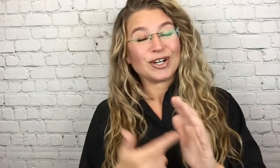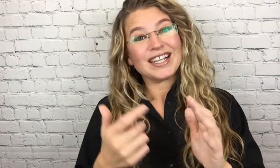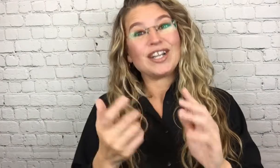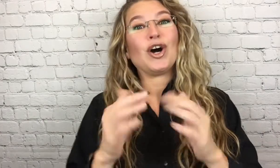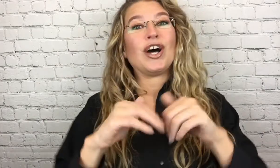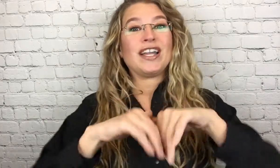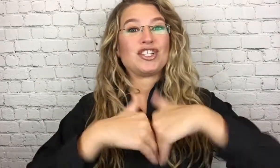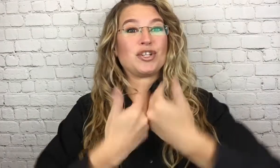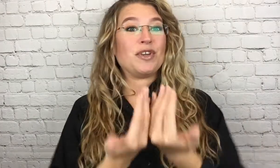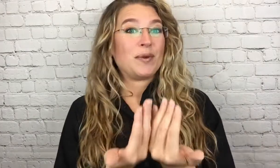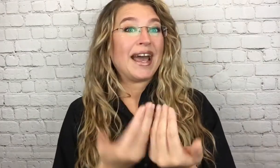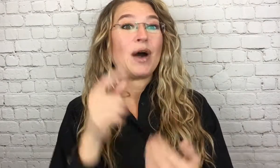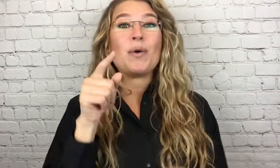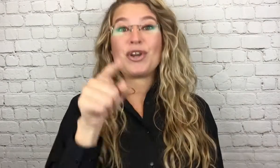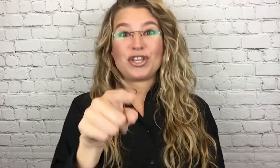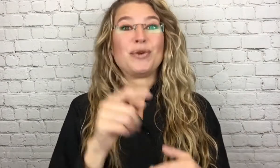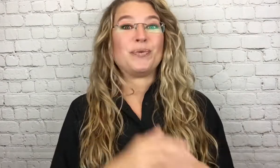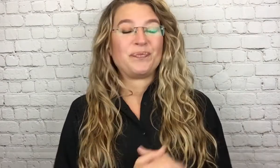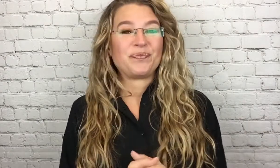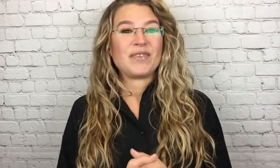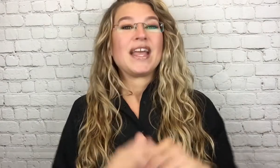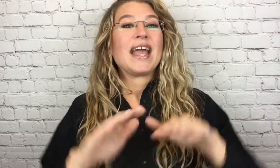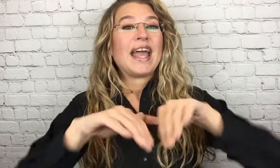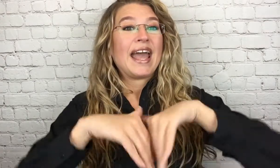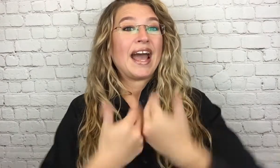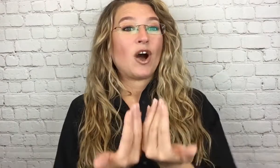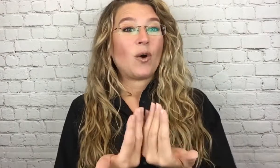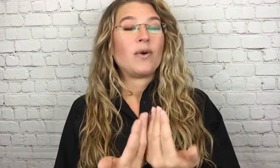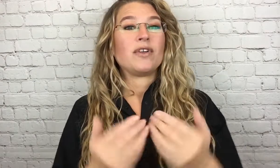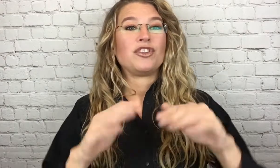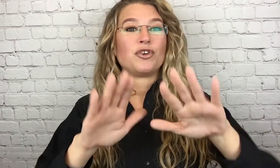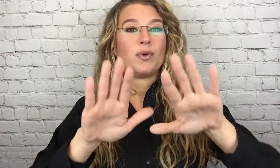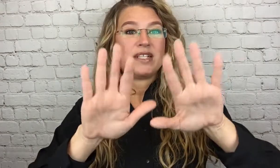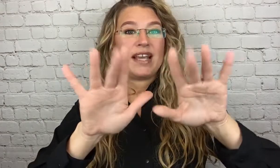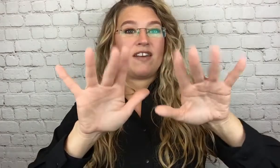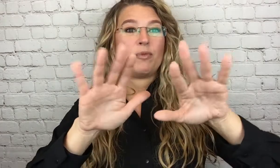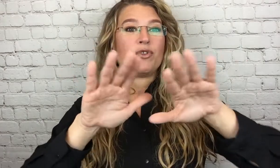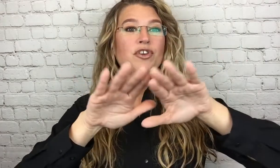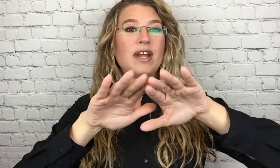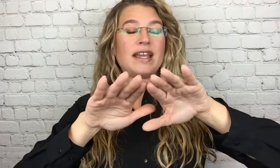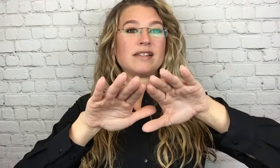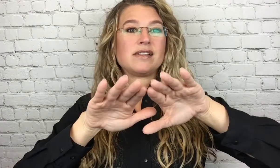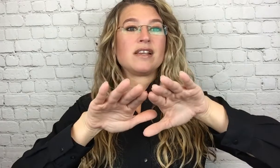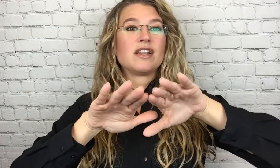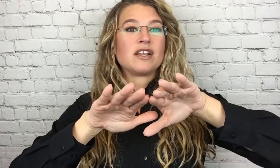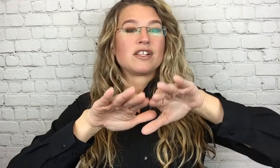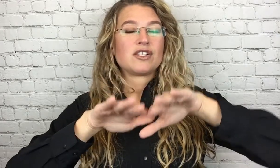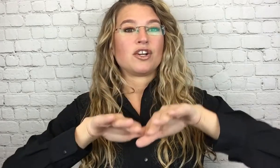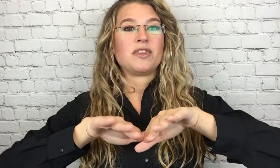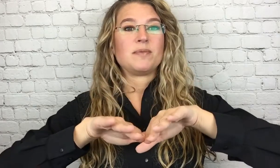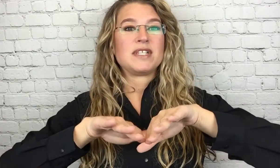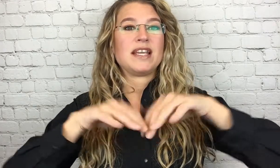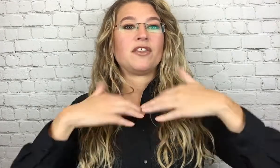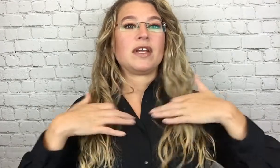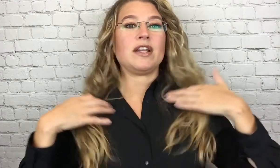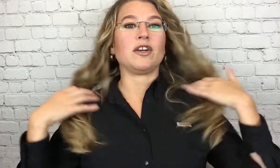started on showing you how you. How, you're going to have both your hands, start with them together here,